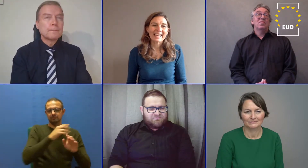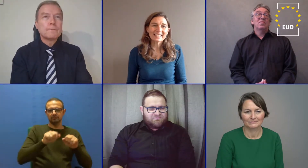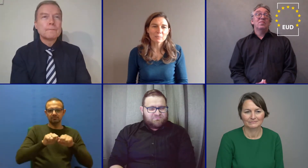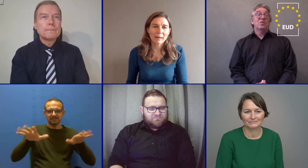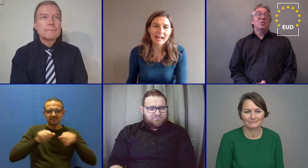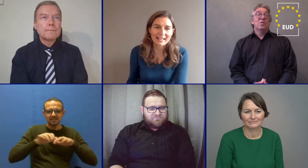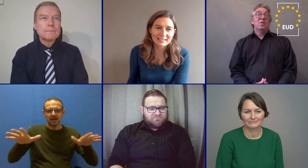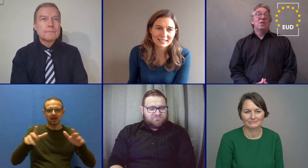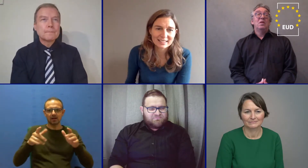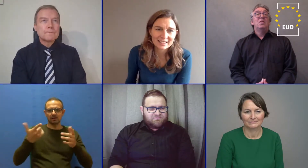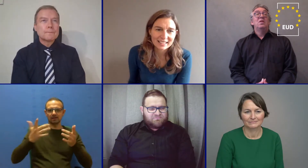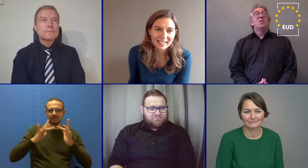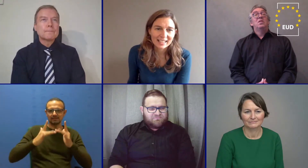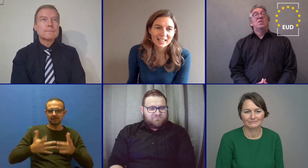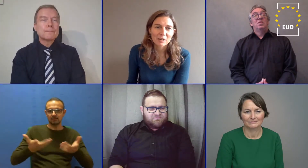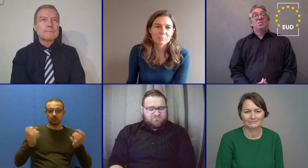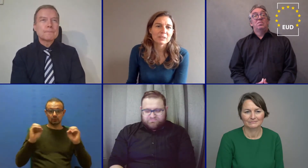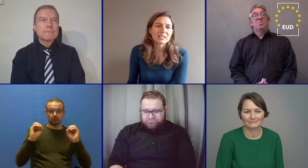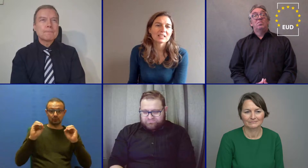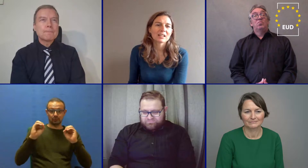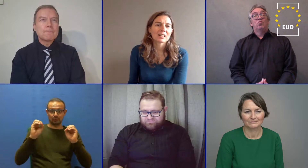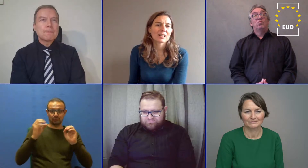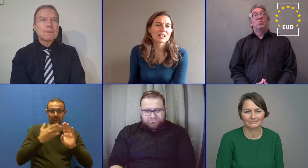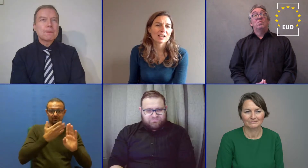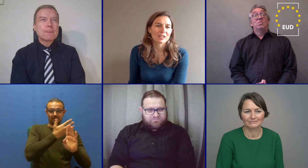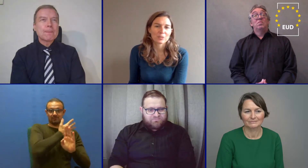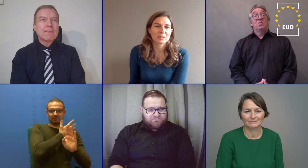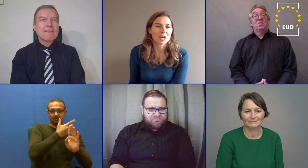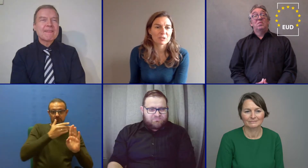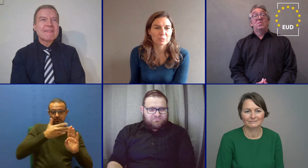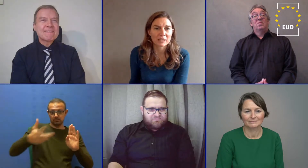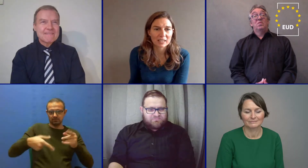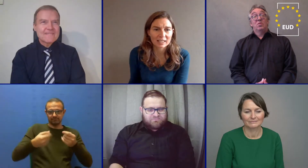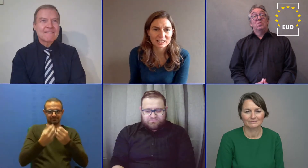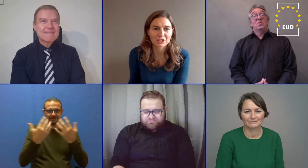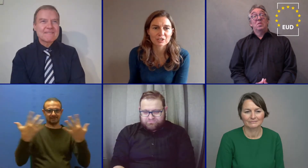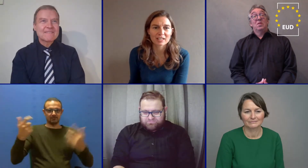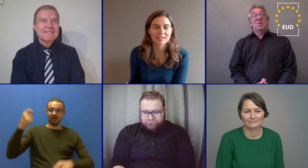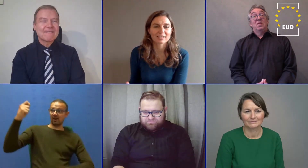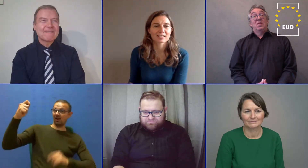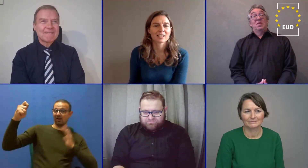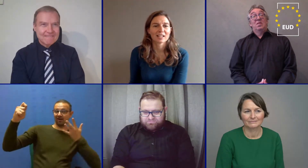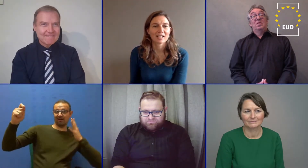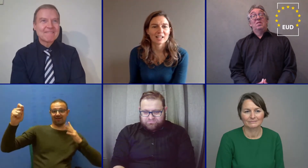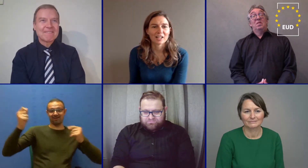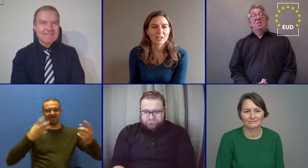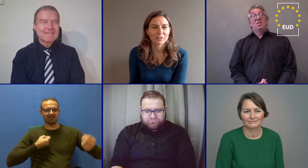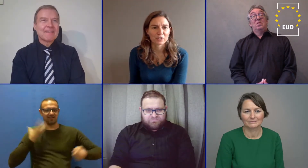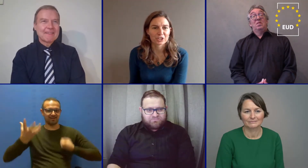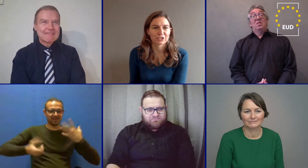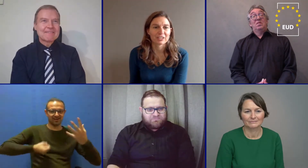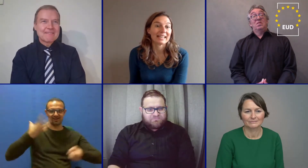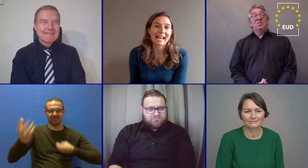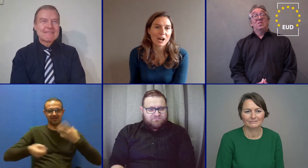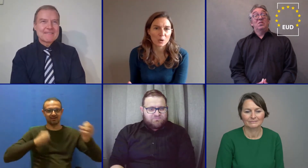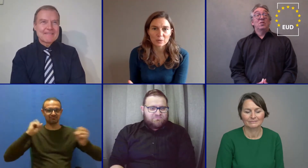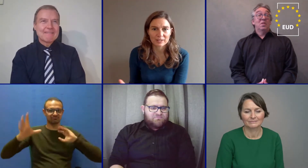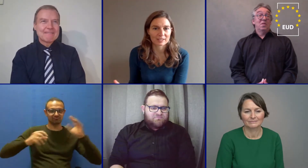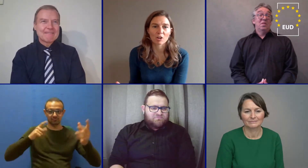In the past, media, there was not much media and internet for children, and now it's all